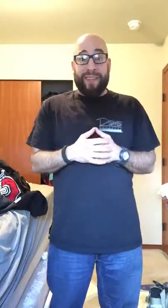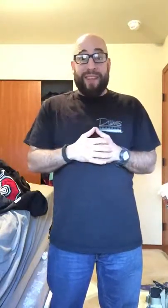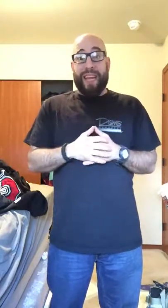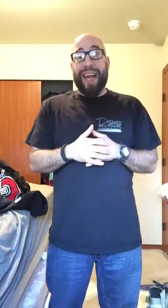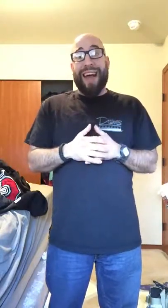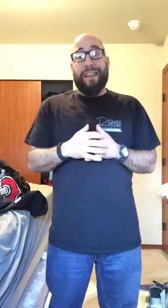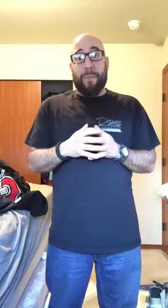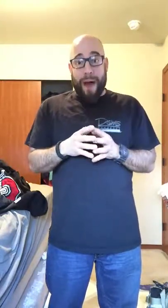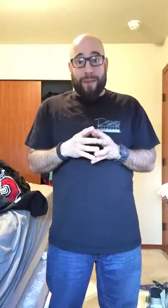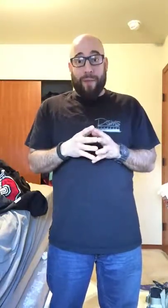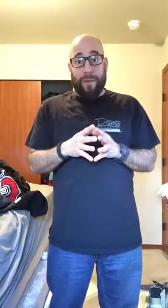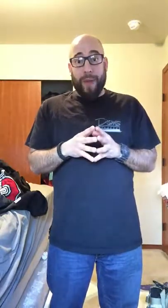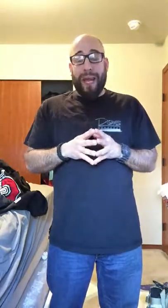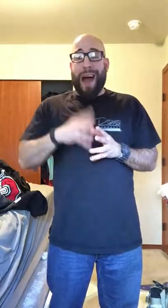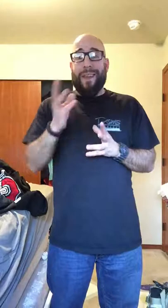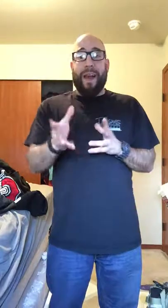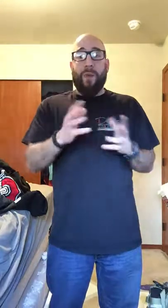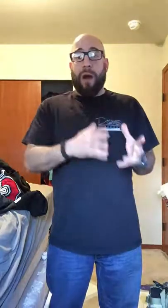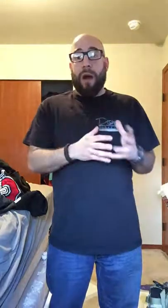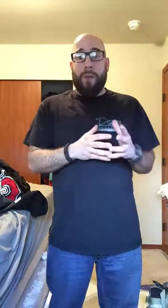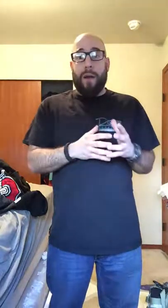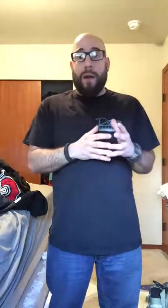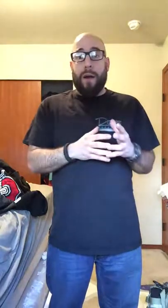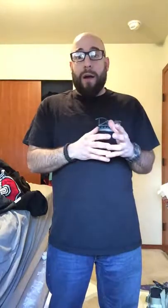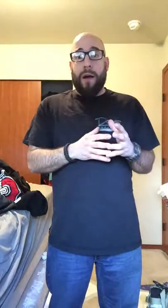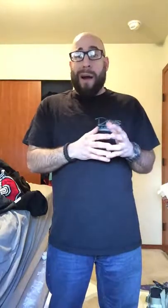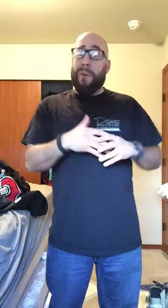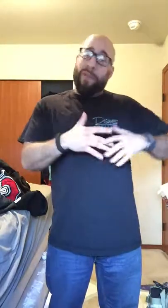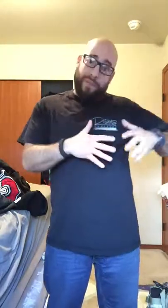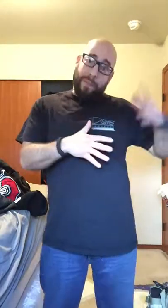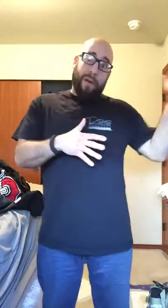simplistic as possible. Kind of like when a